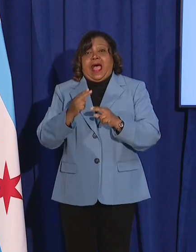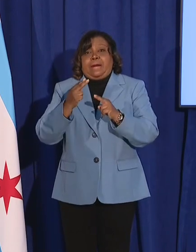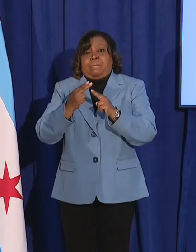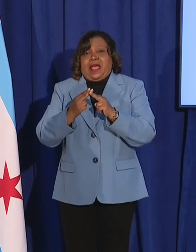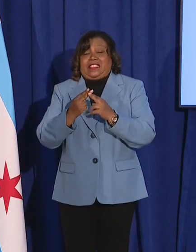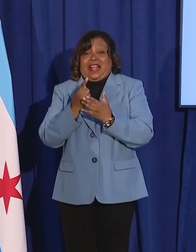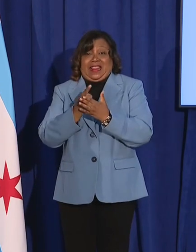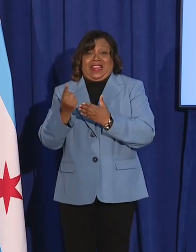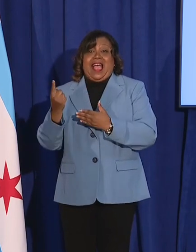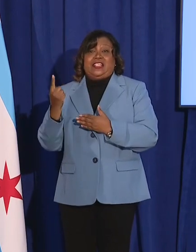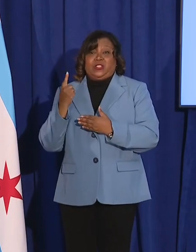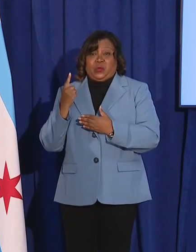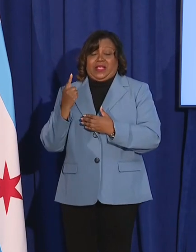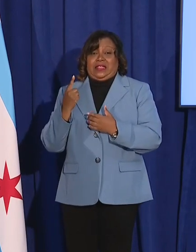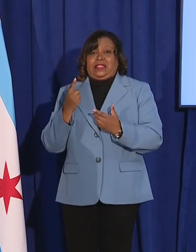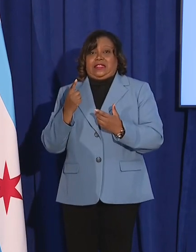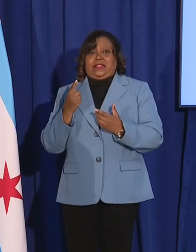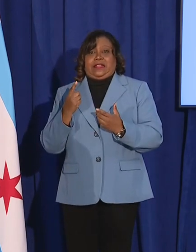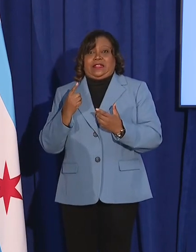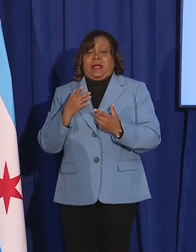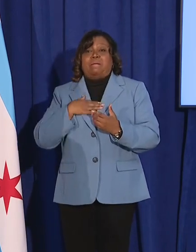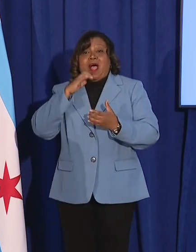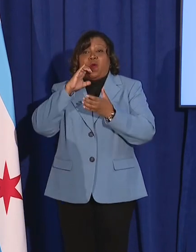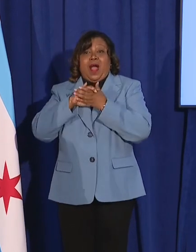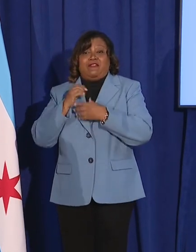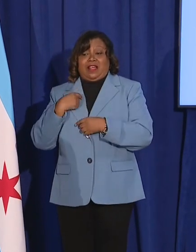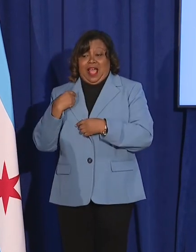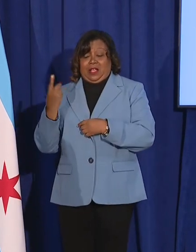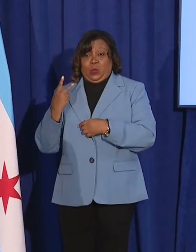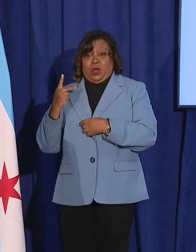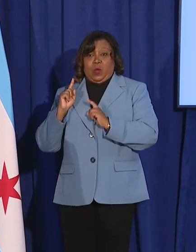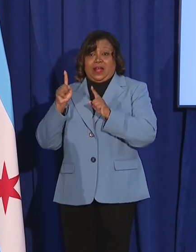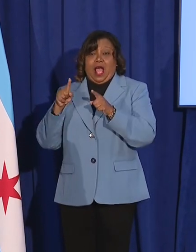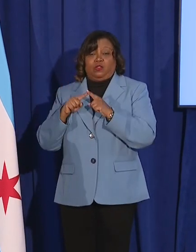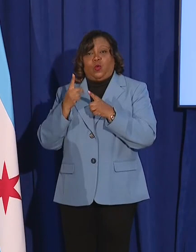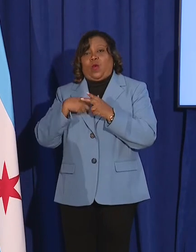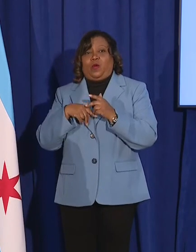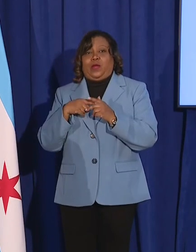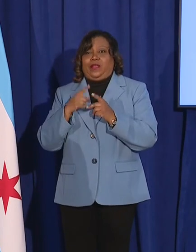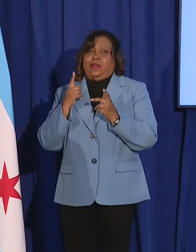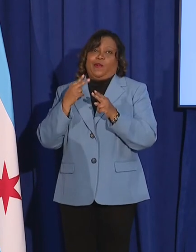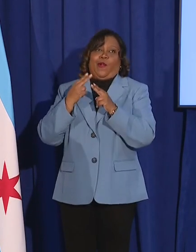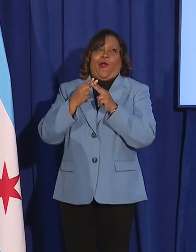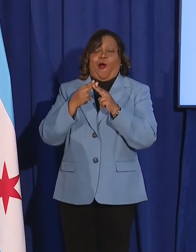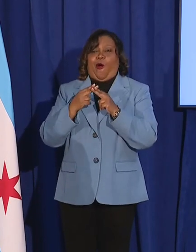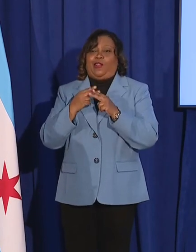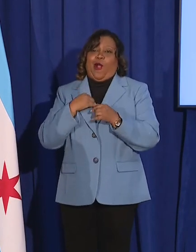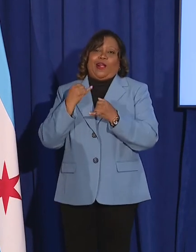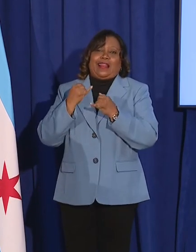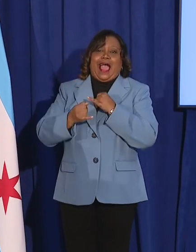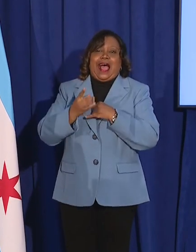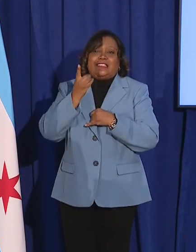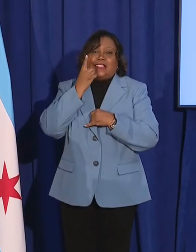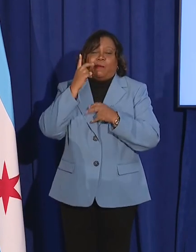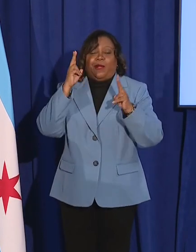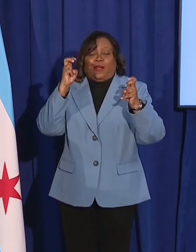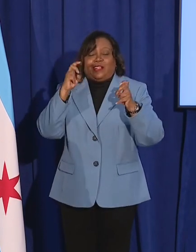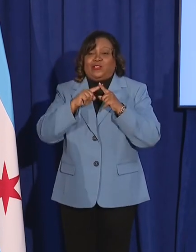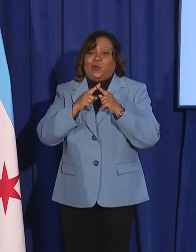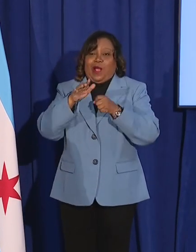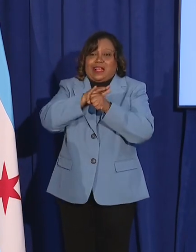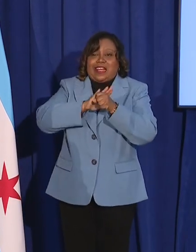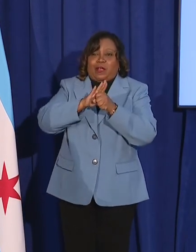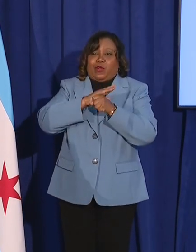mentioned last week, my wife and I went out to kind of what we morbidly called our last supper, to a